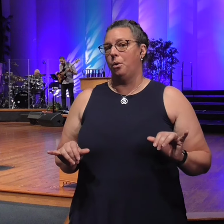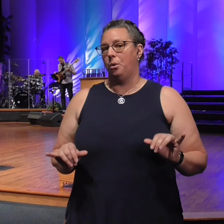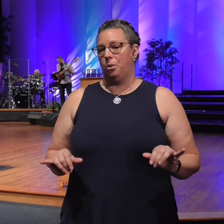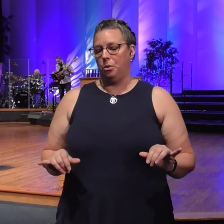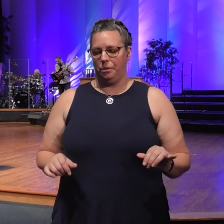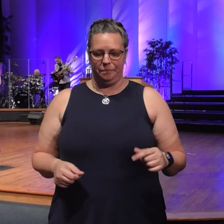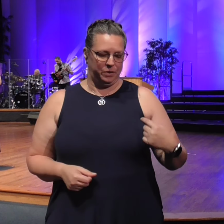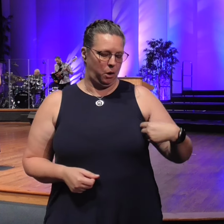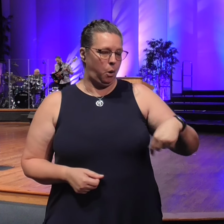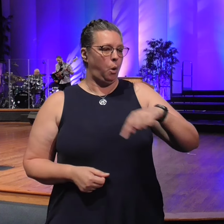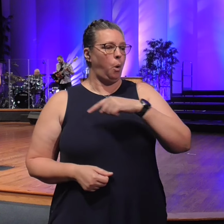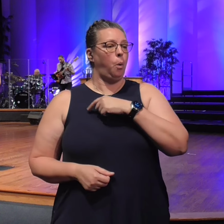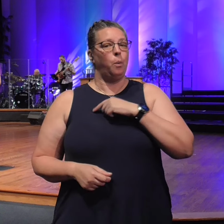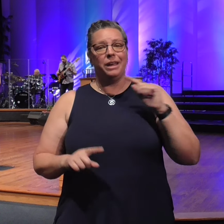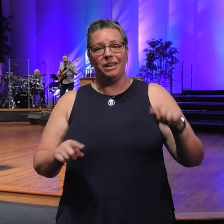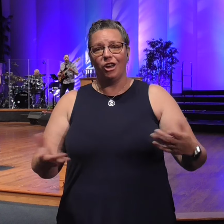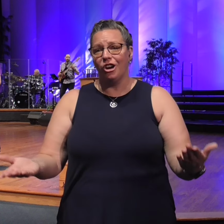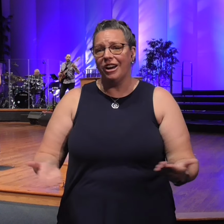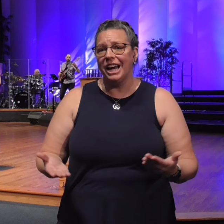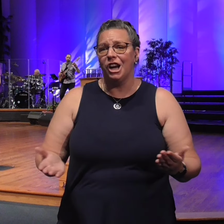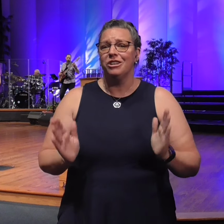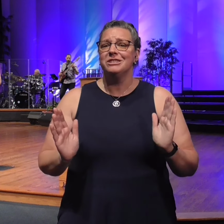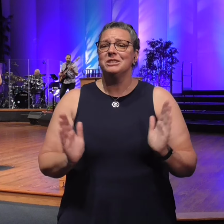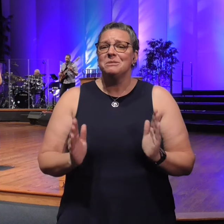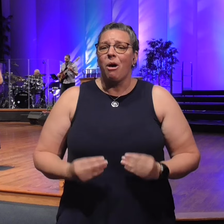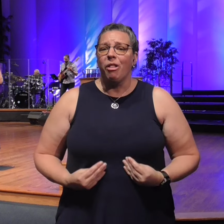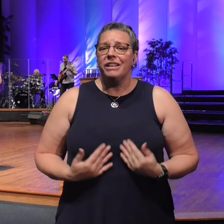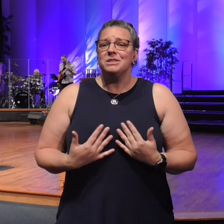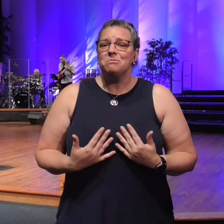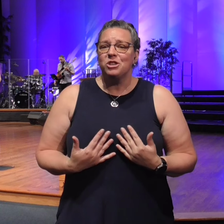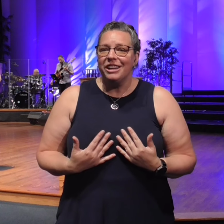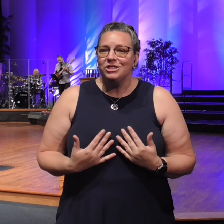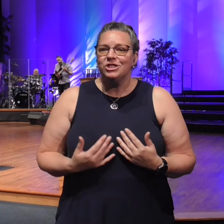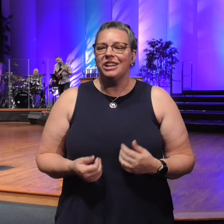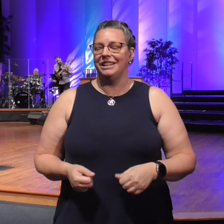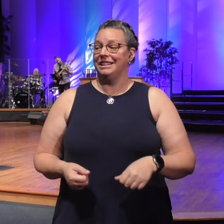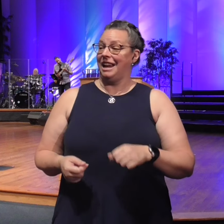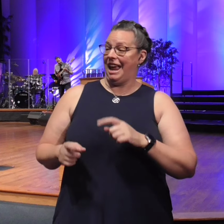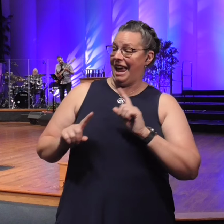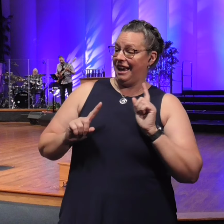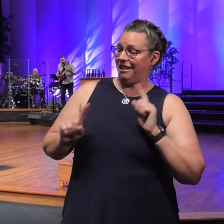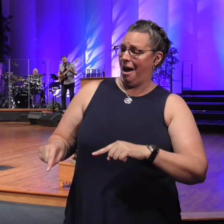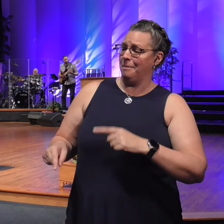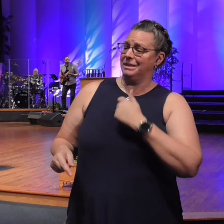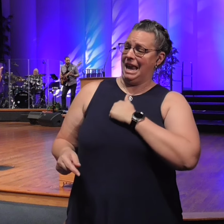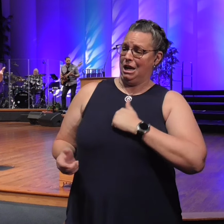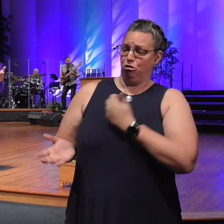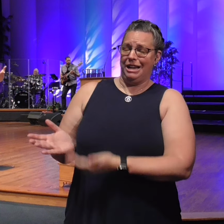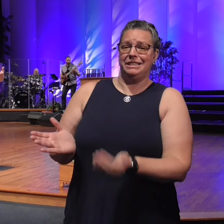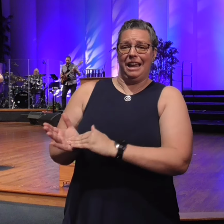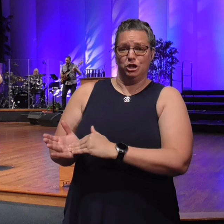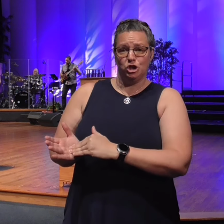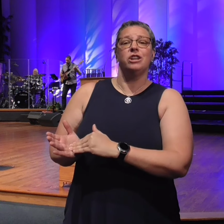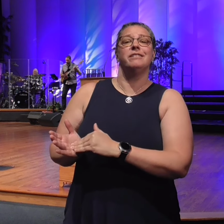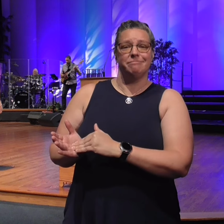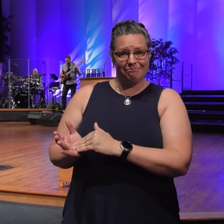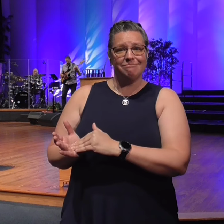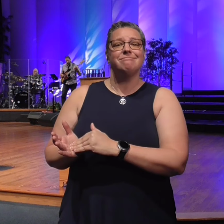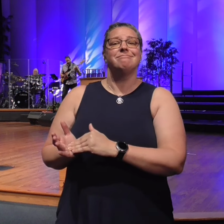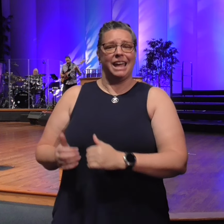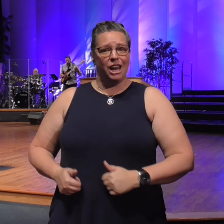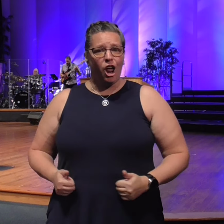We come in small inspiration. It comes in redemption in our lives and